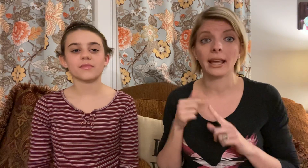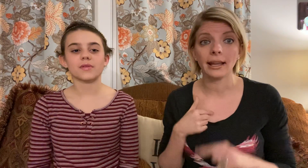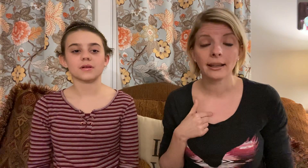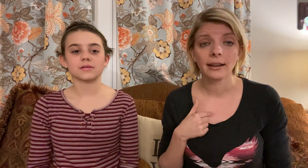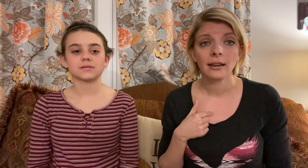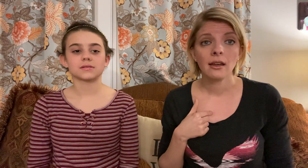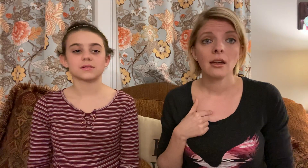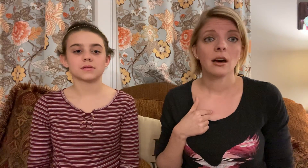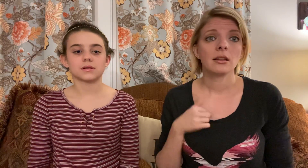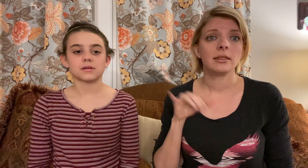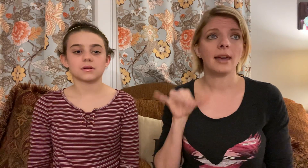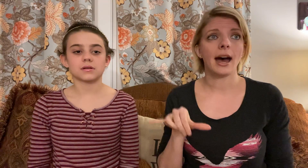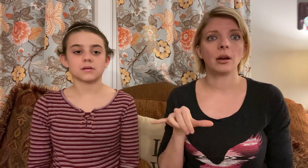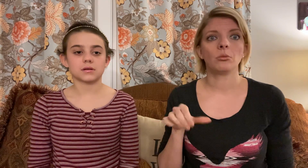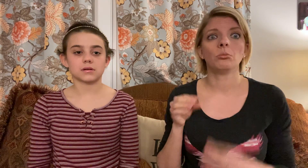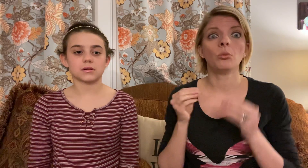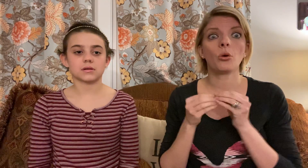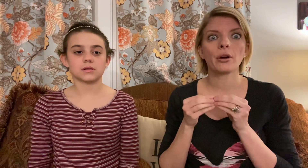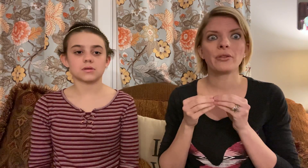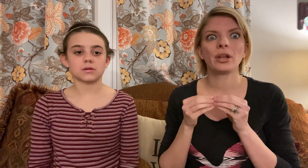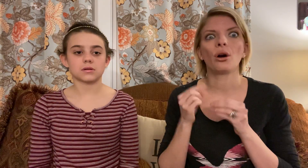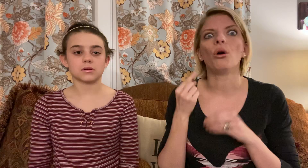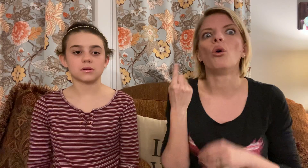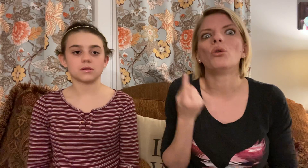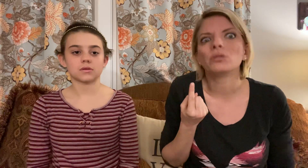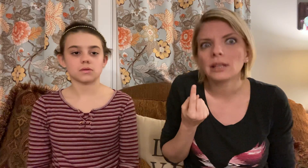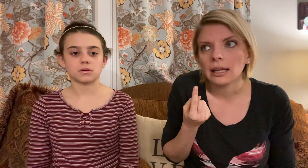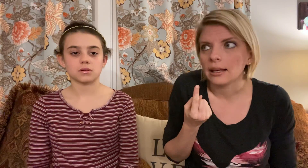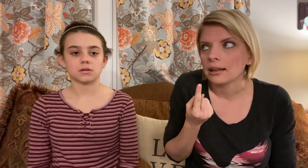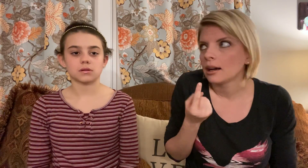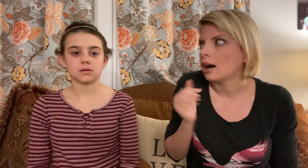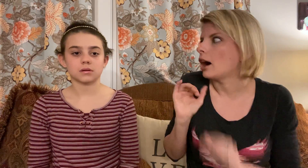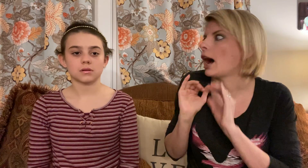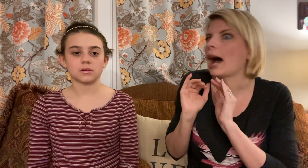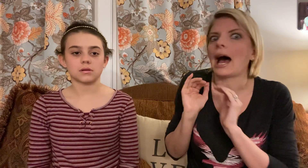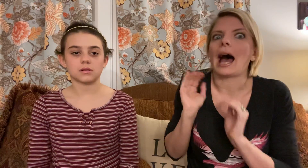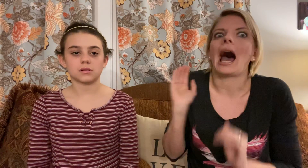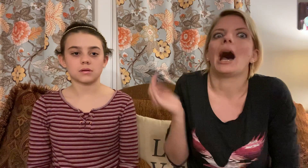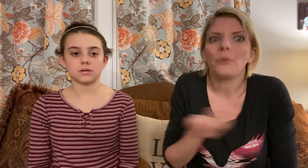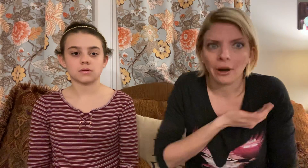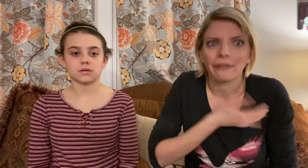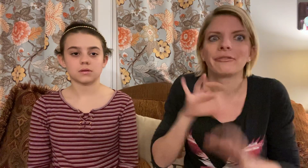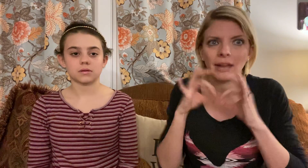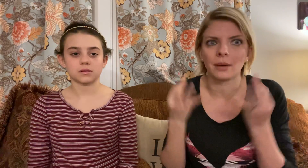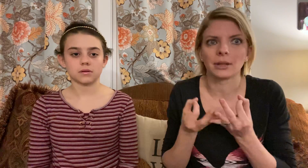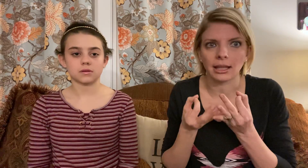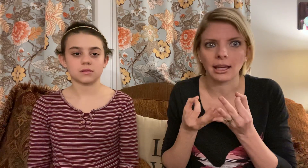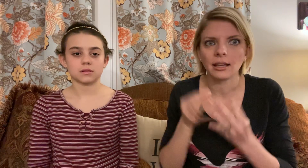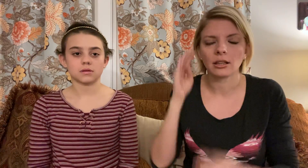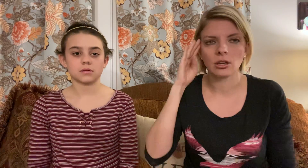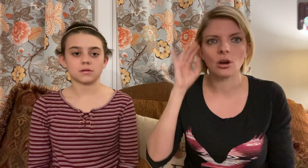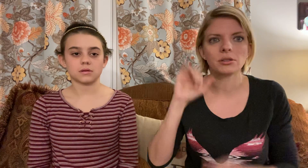me that more than only our family knows how